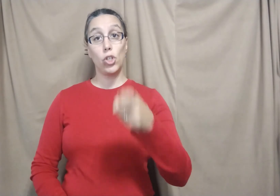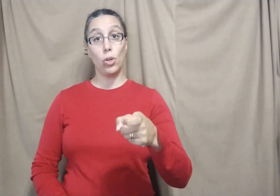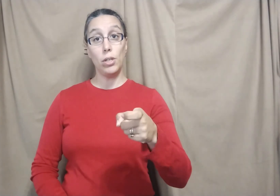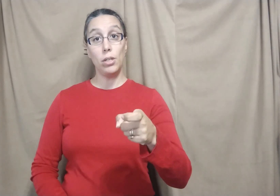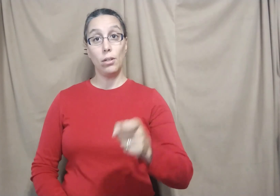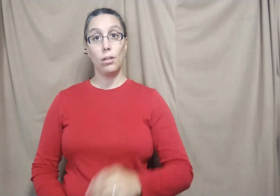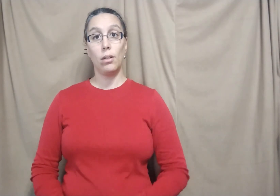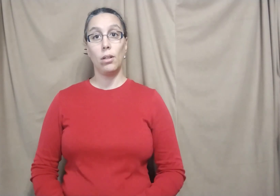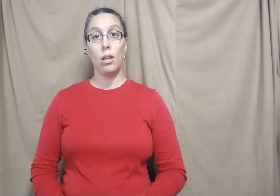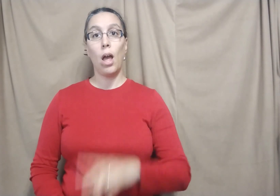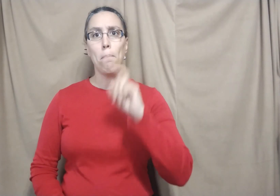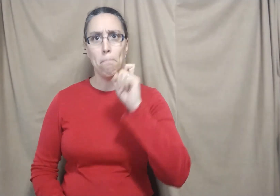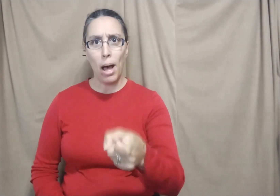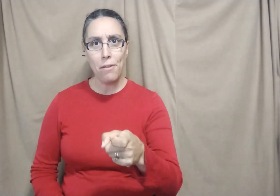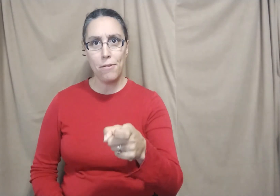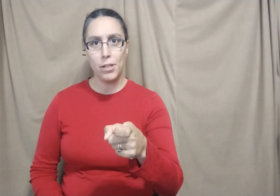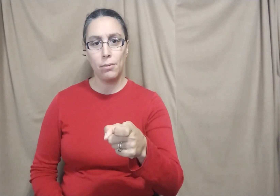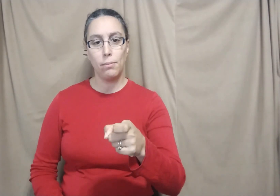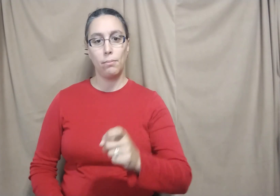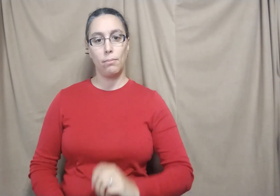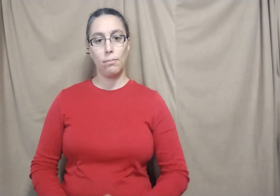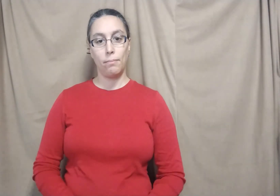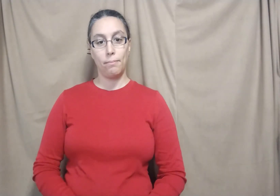should, must,